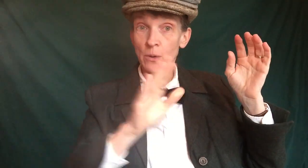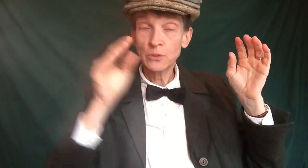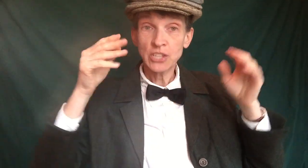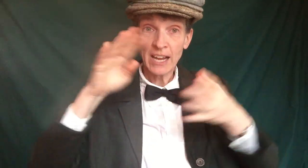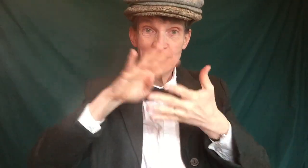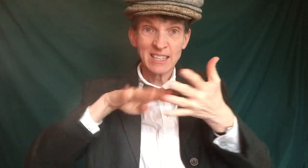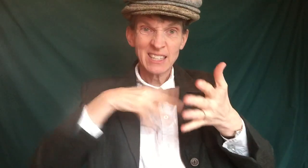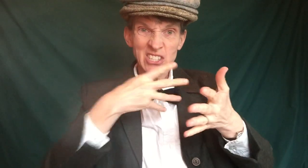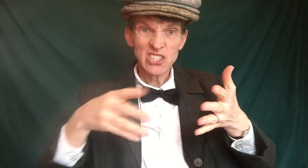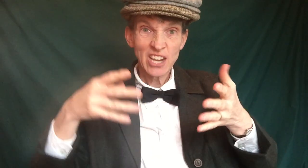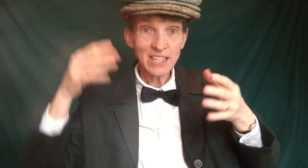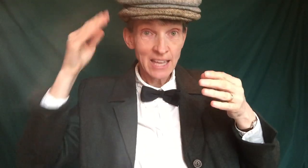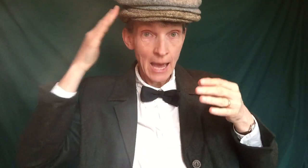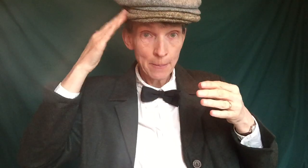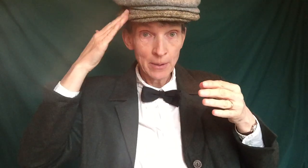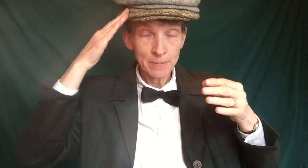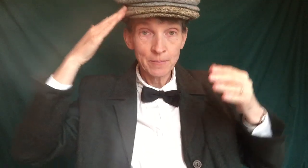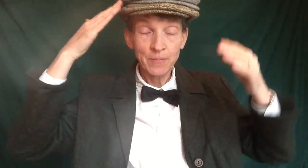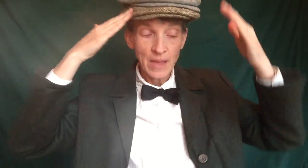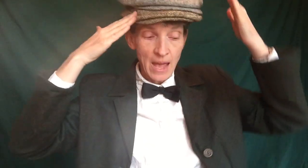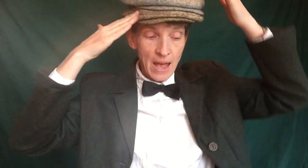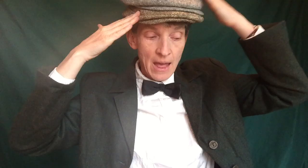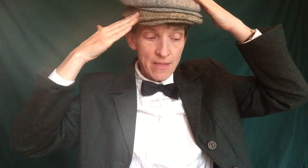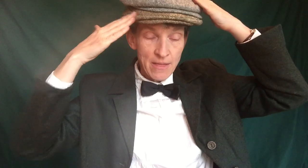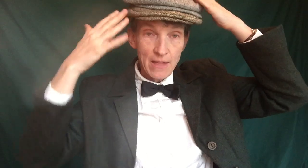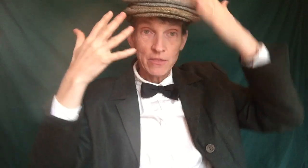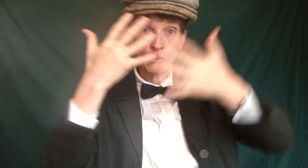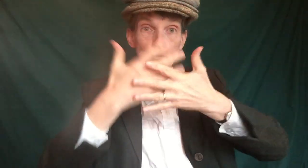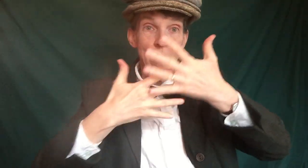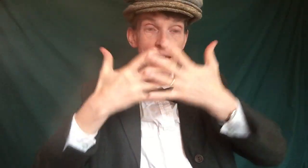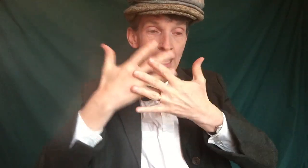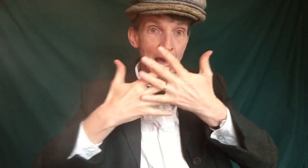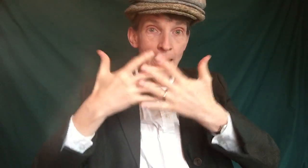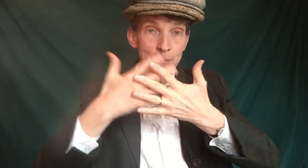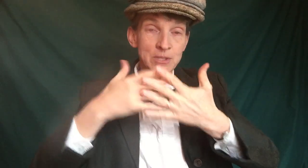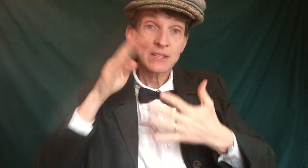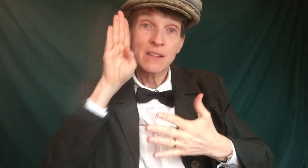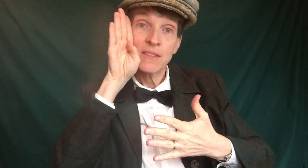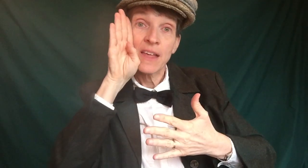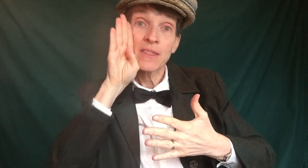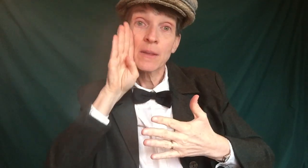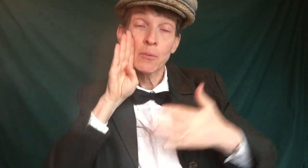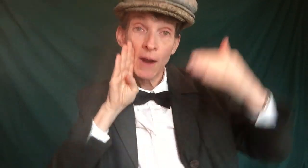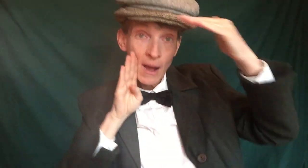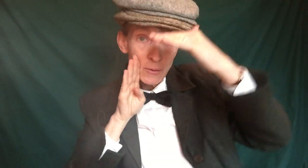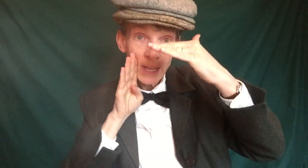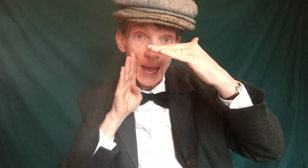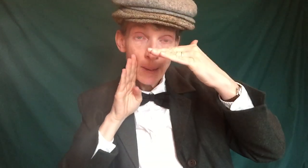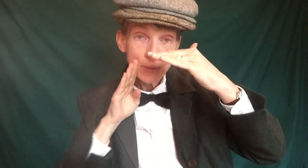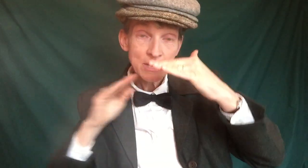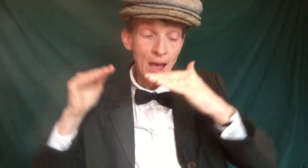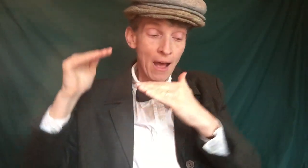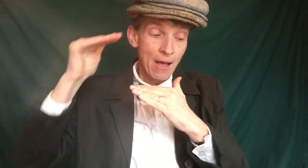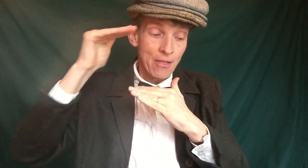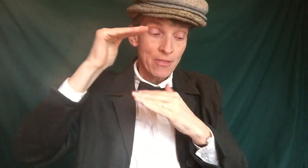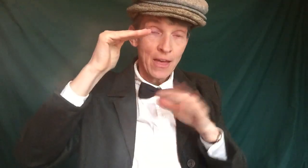his own checked cap, then the gray caps, then the brown caps, then